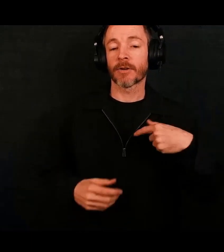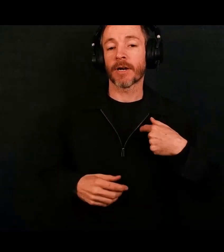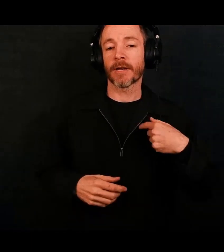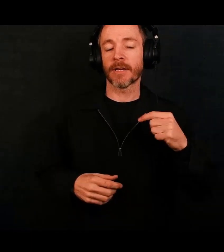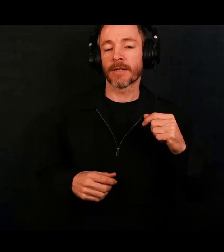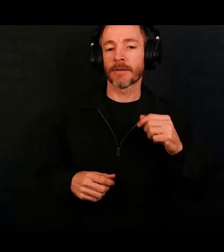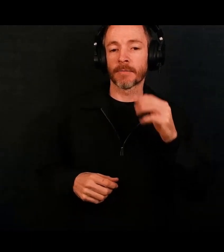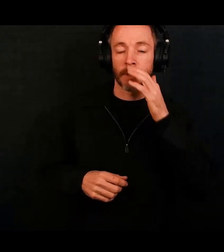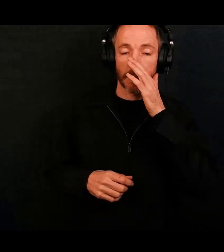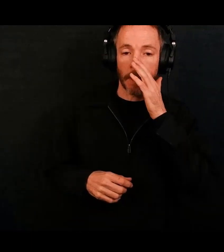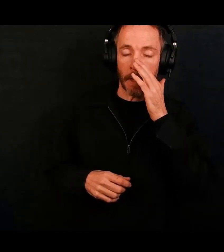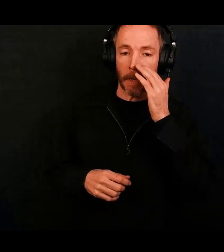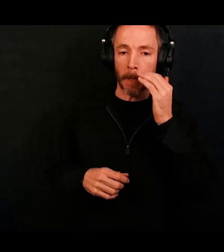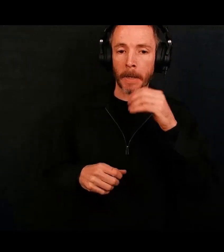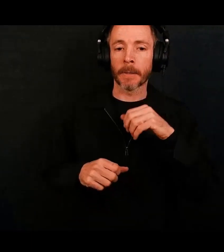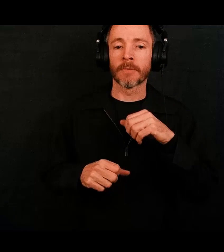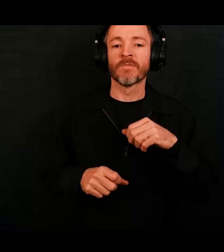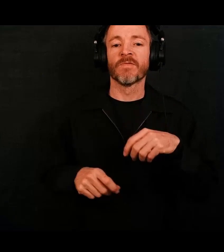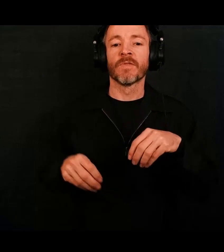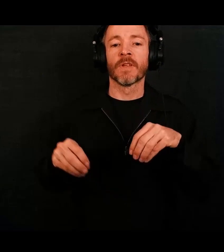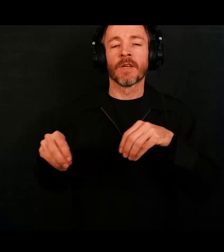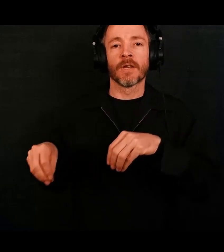Okay, so I am